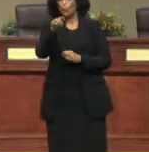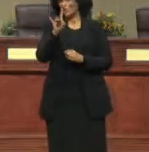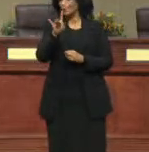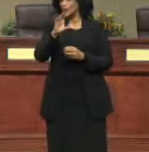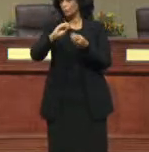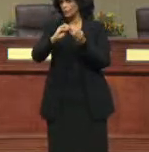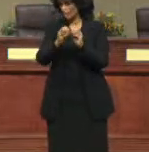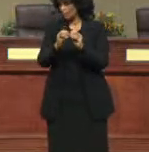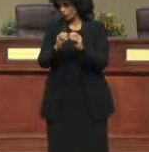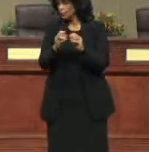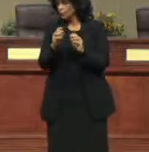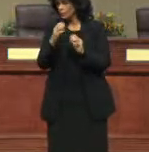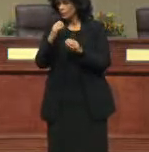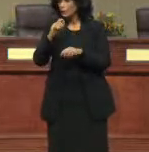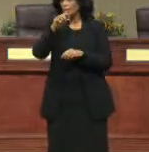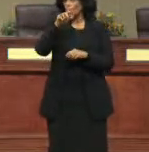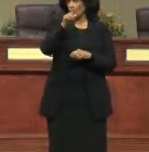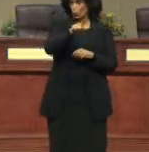call. It's